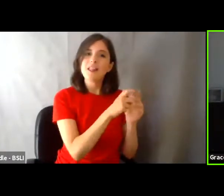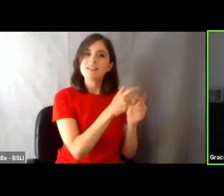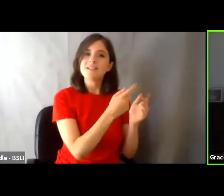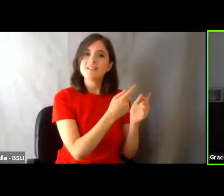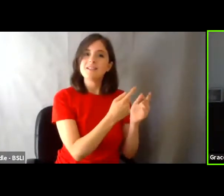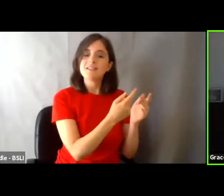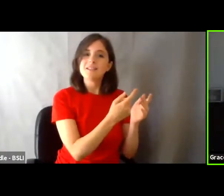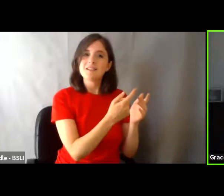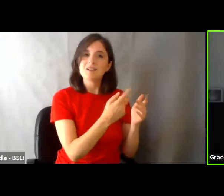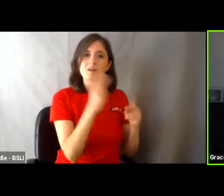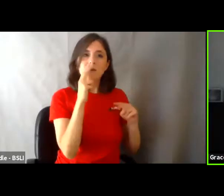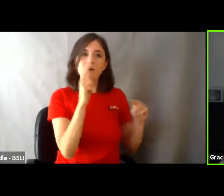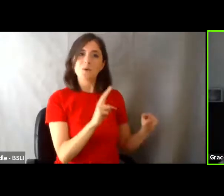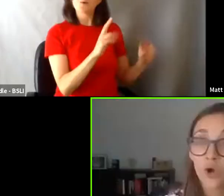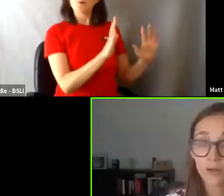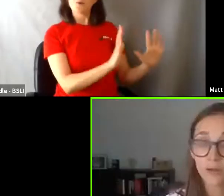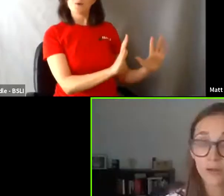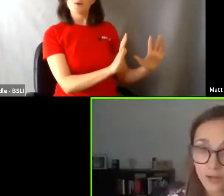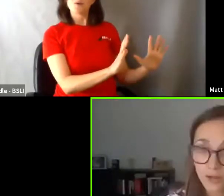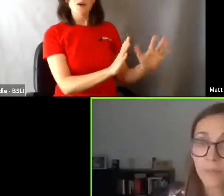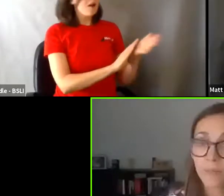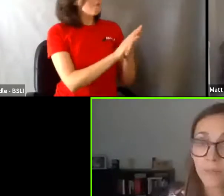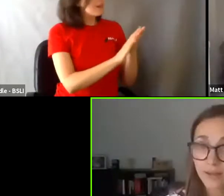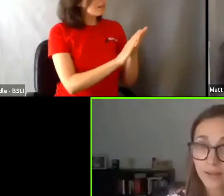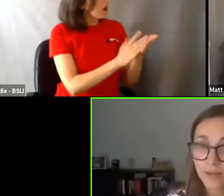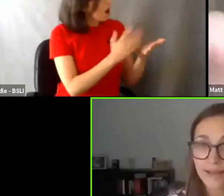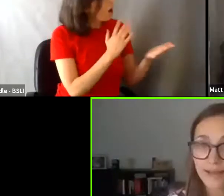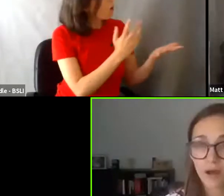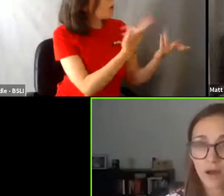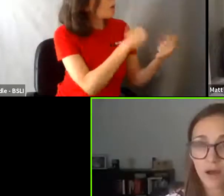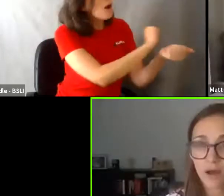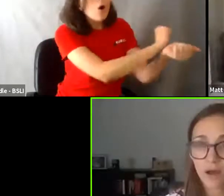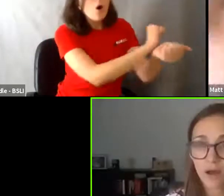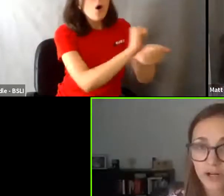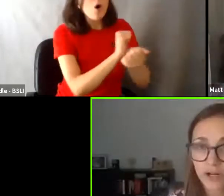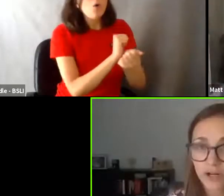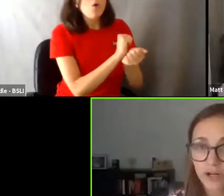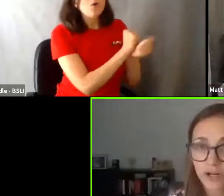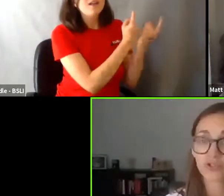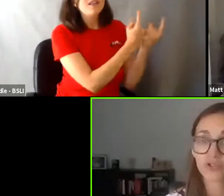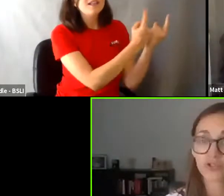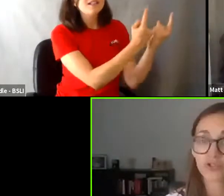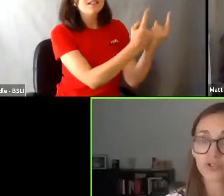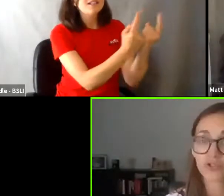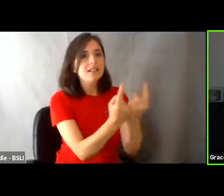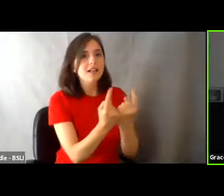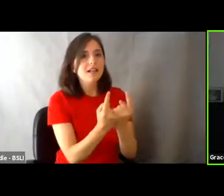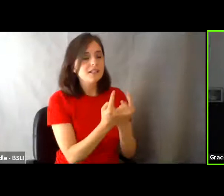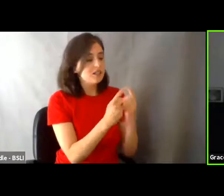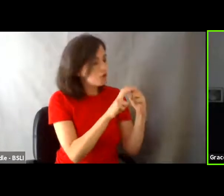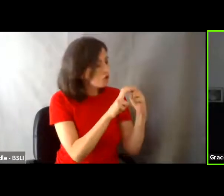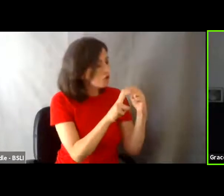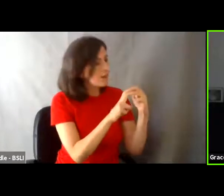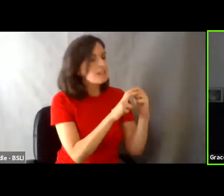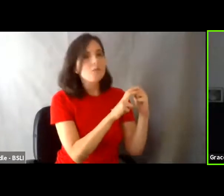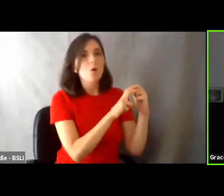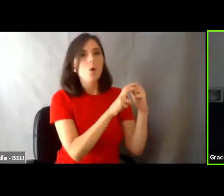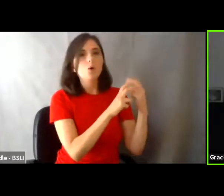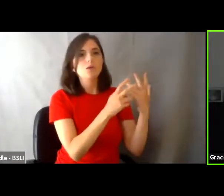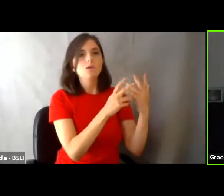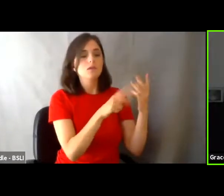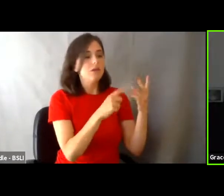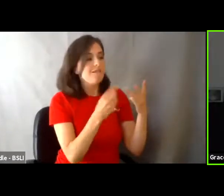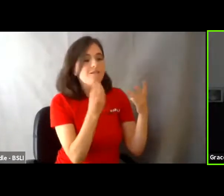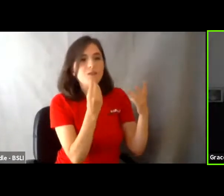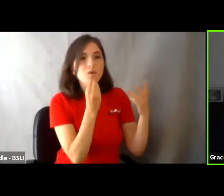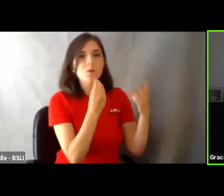these are things that, you know, we own in common collectively: our transport infrastructure, our food infrastructure, our